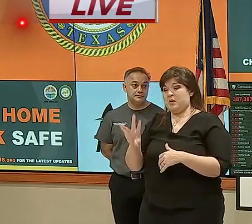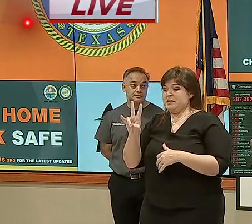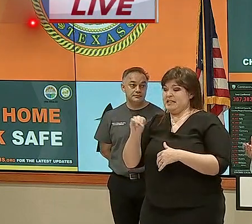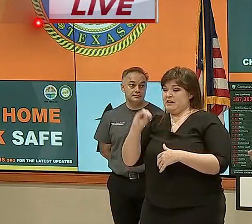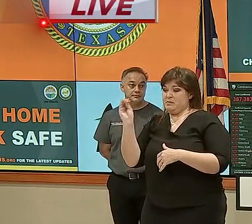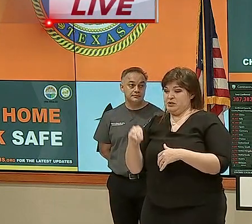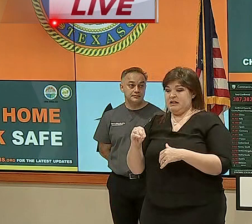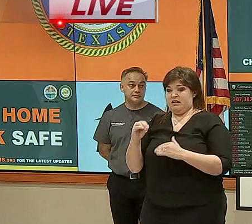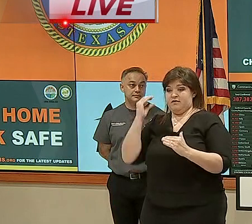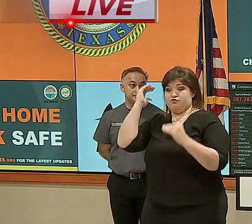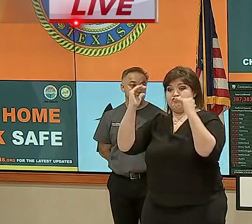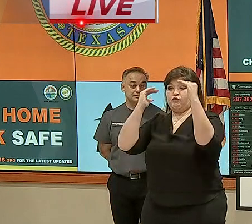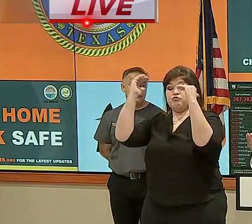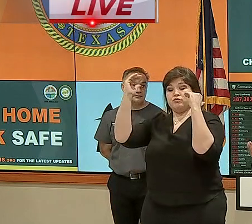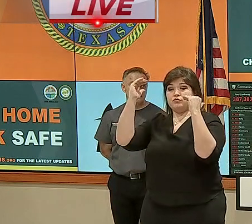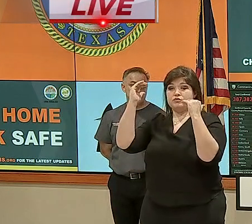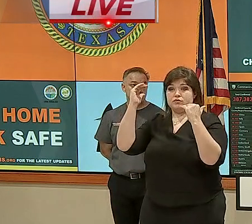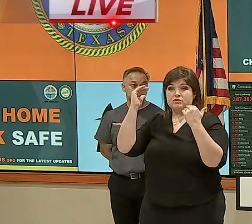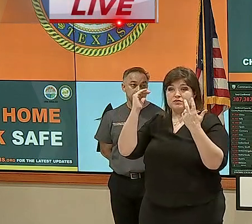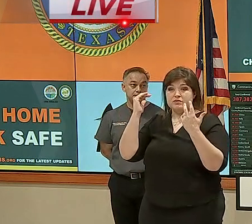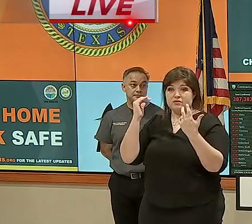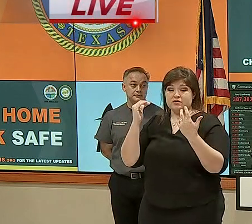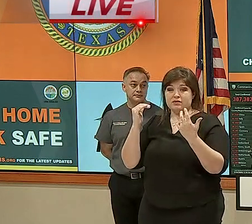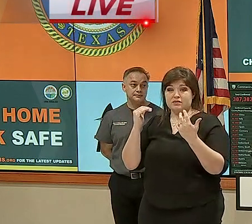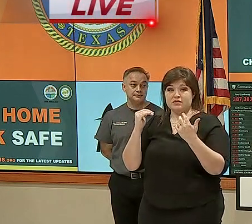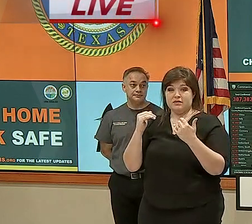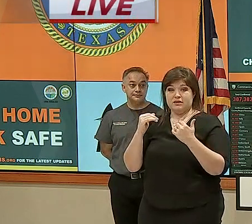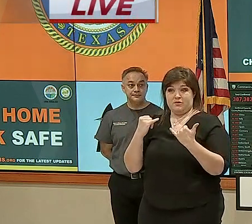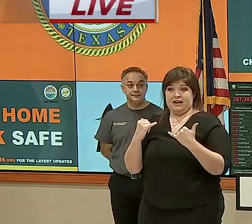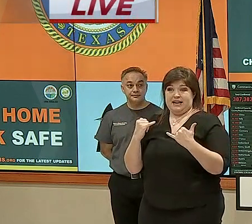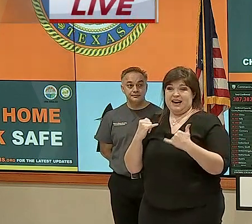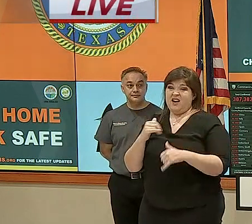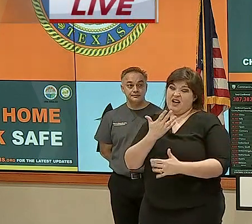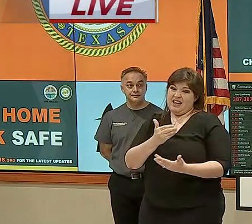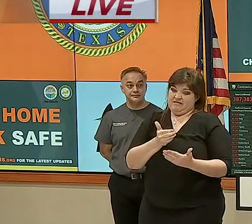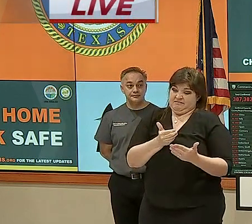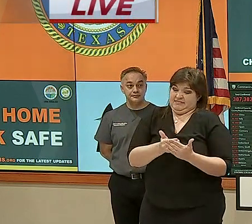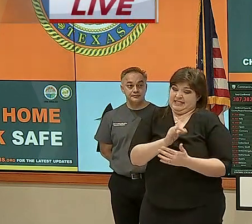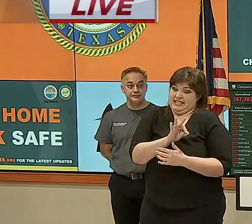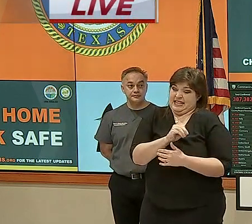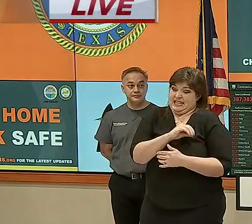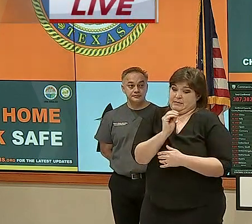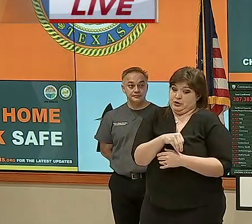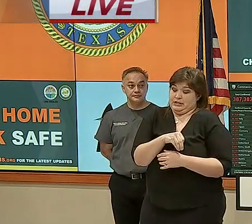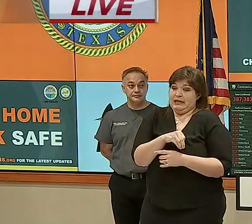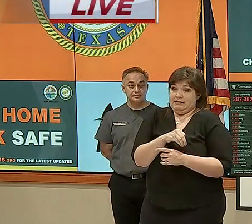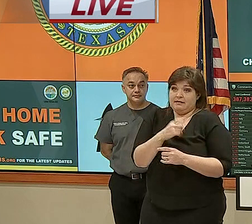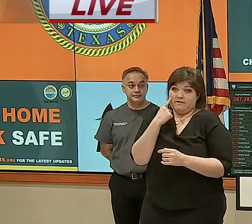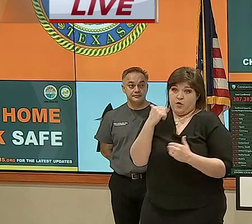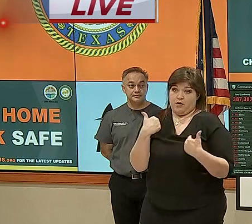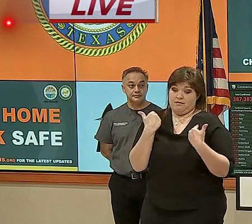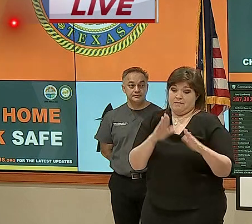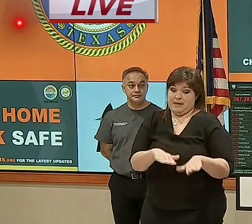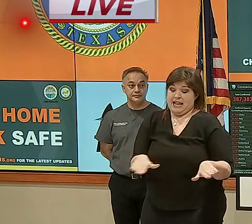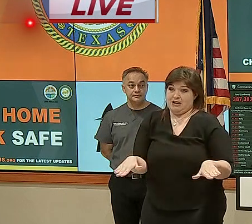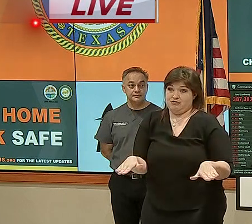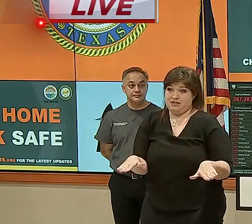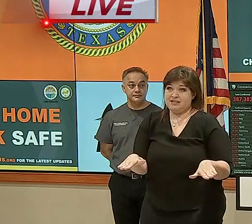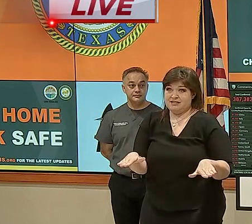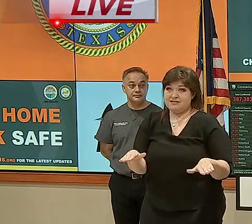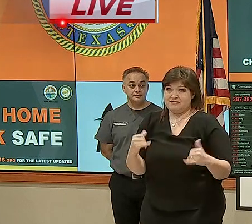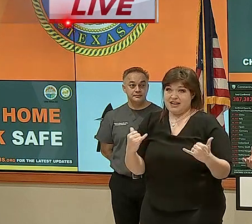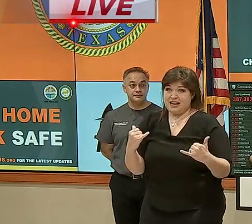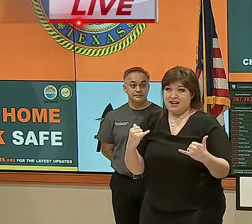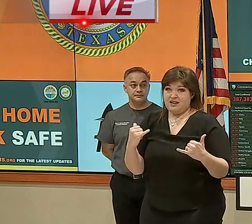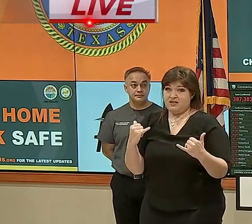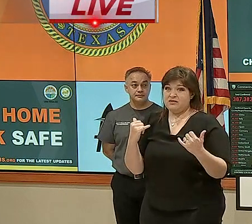capacity and probably pushing 90%+ of the pediatric capacity across the city. So you have alignment really of